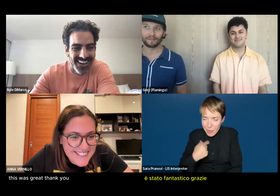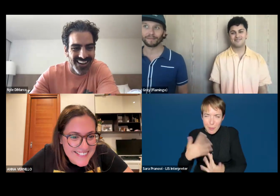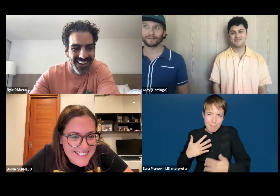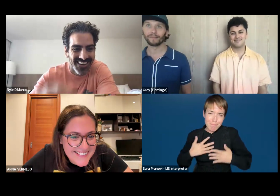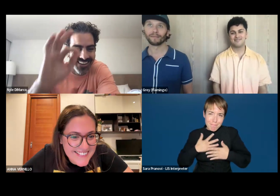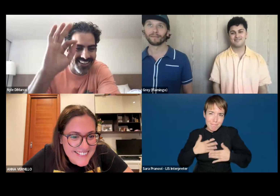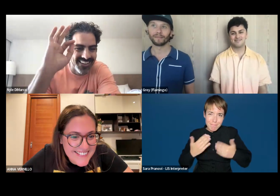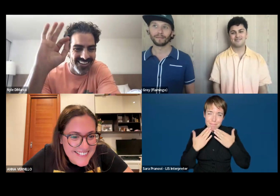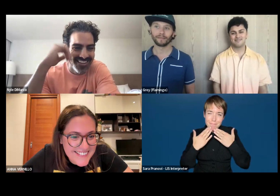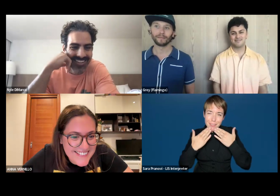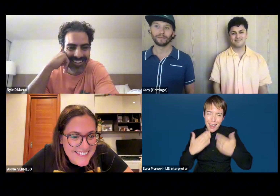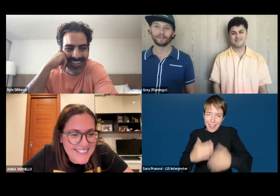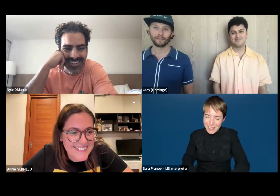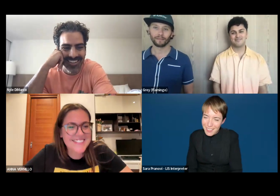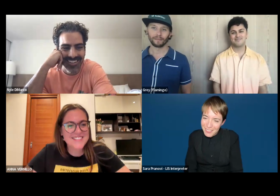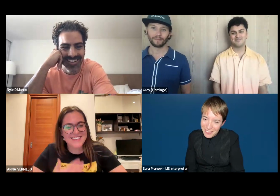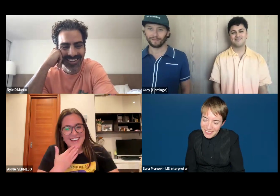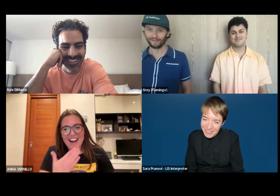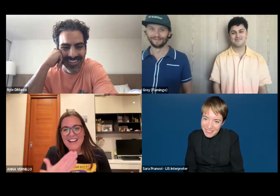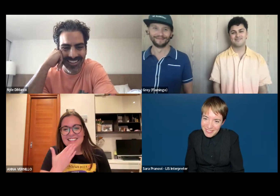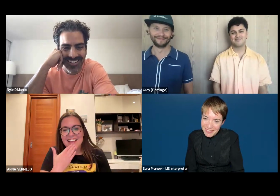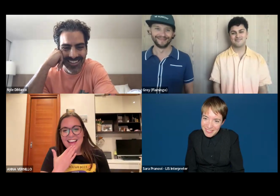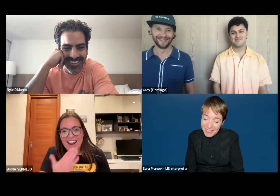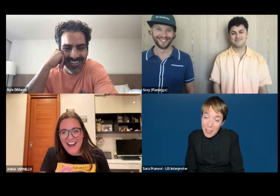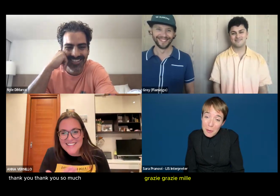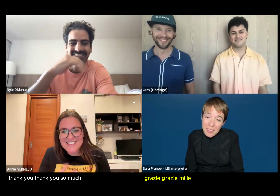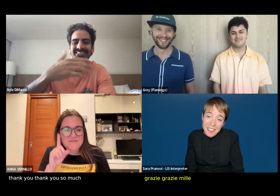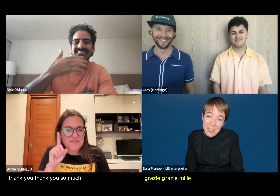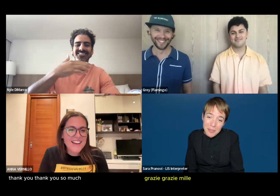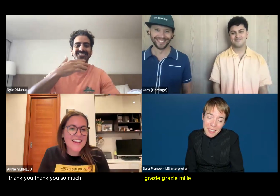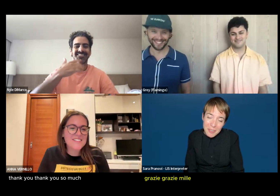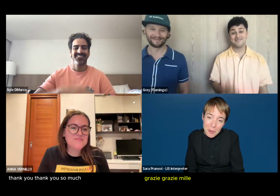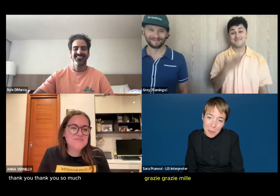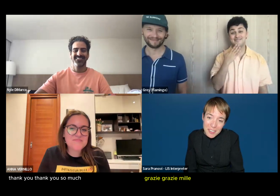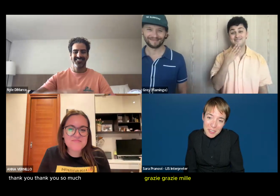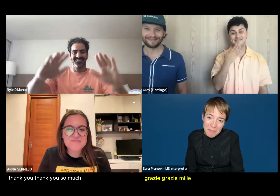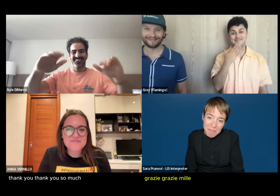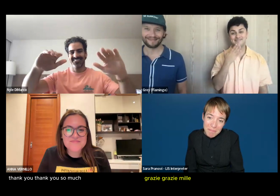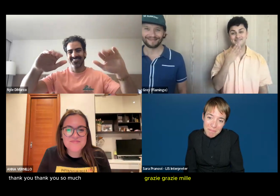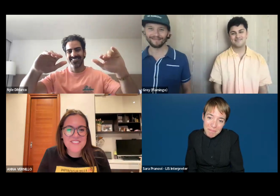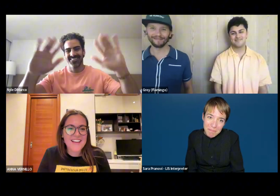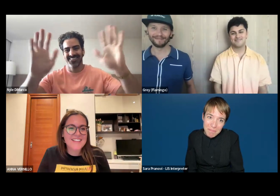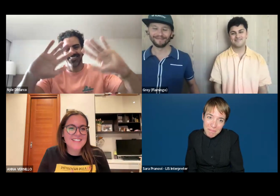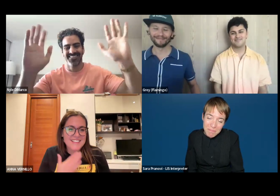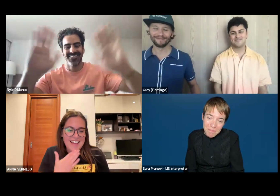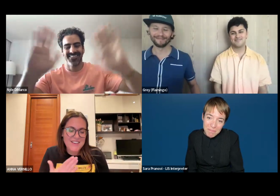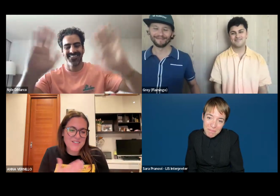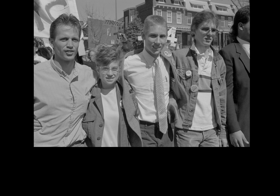you. No, thank you. Thank you so much.